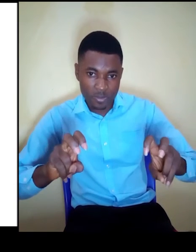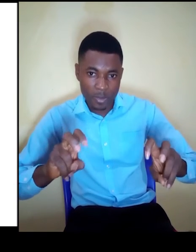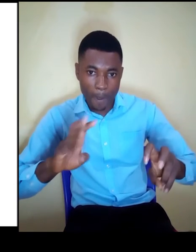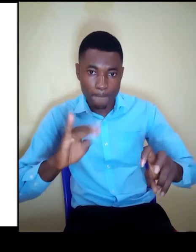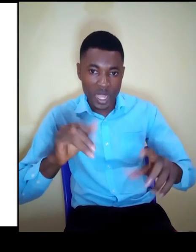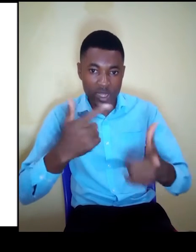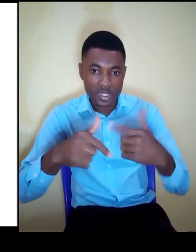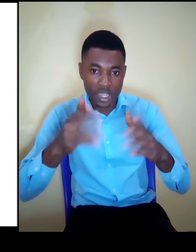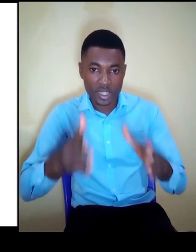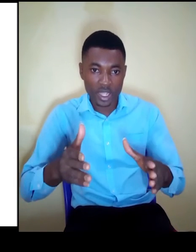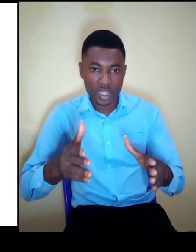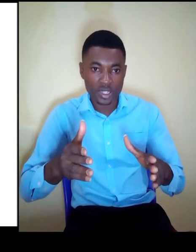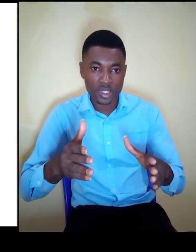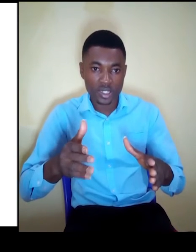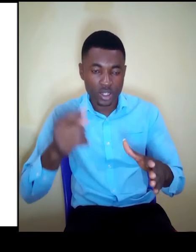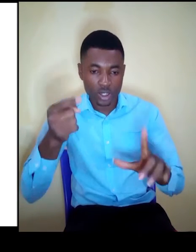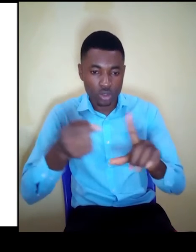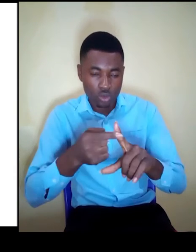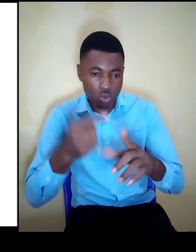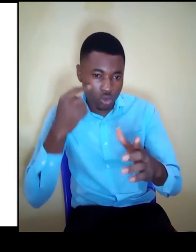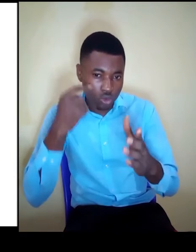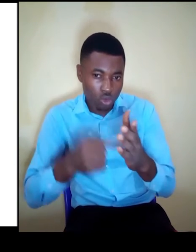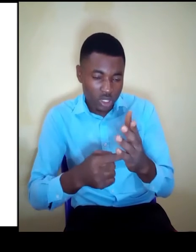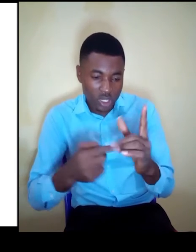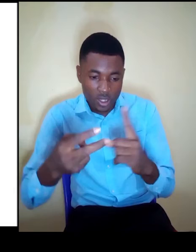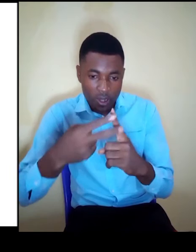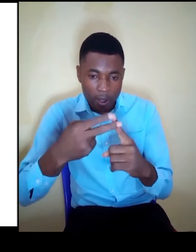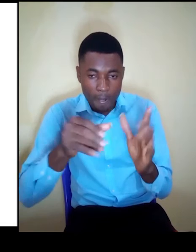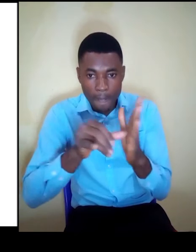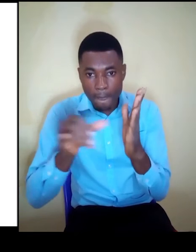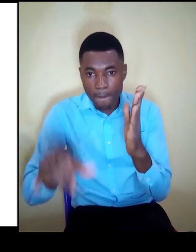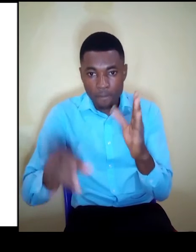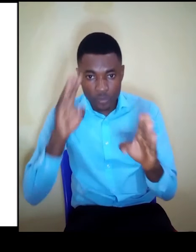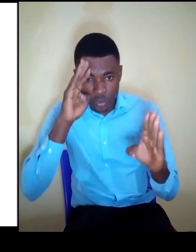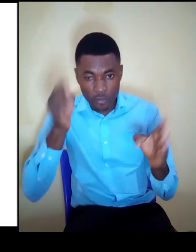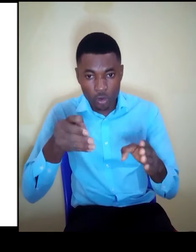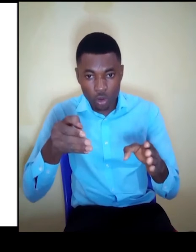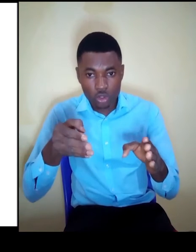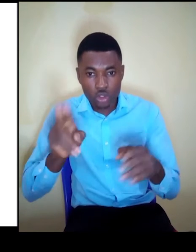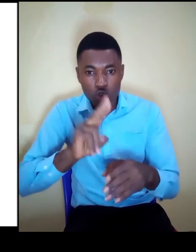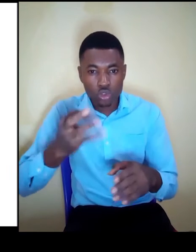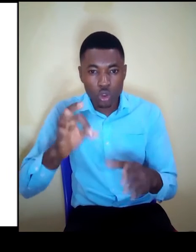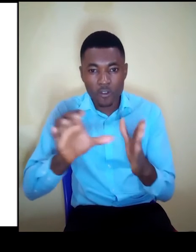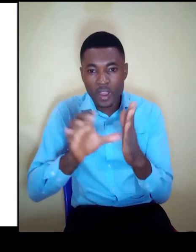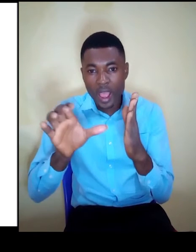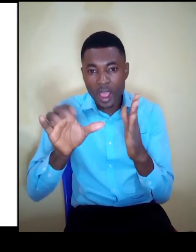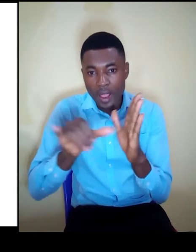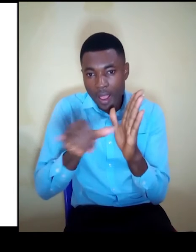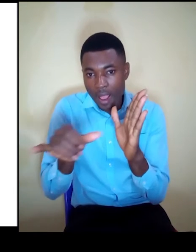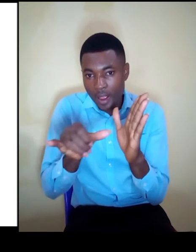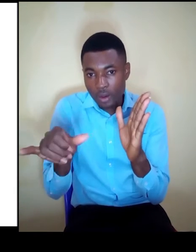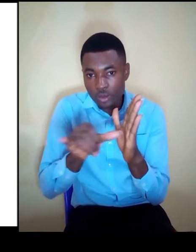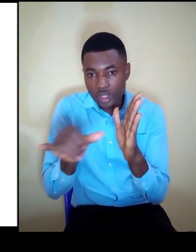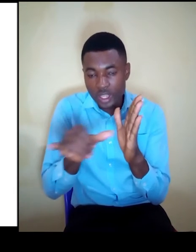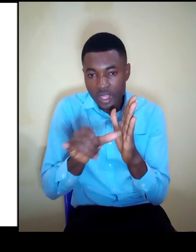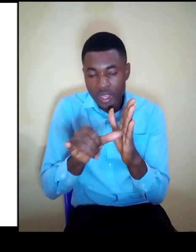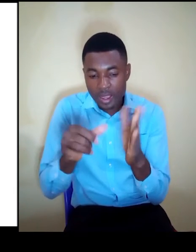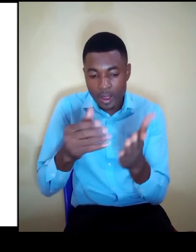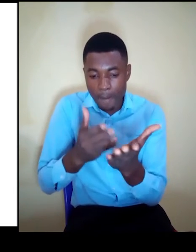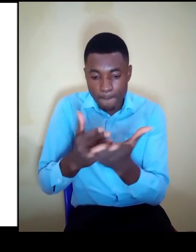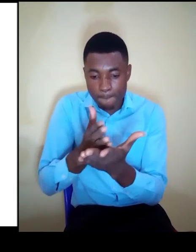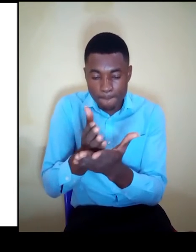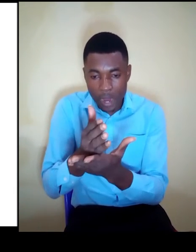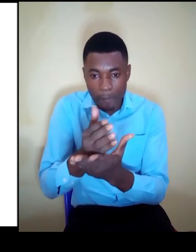indicate lexical iconicity. And the focus is the use of iconic mapping strategies to express items in the